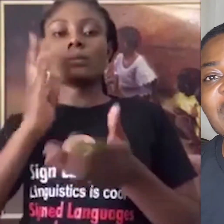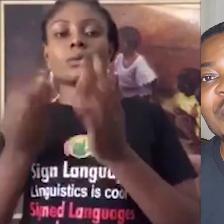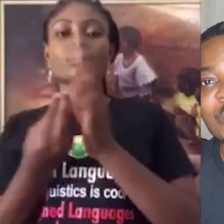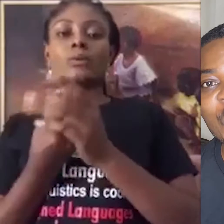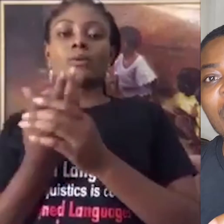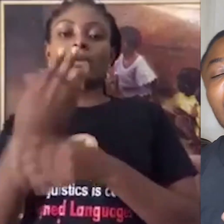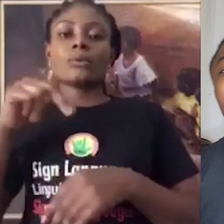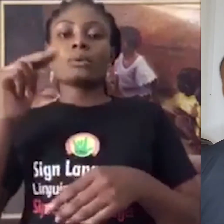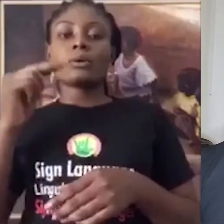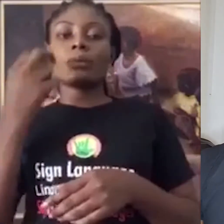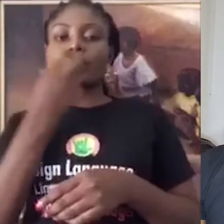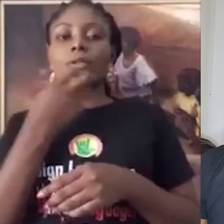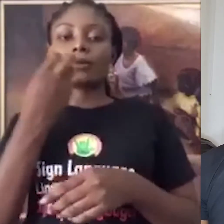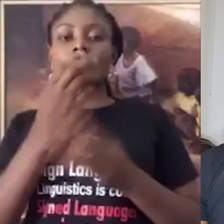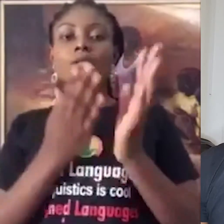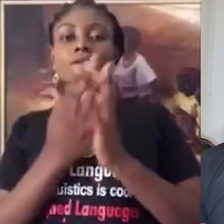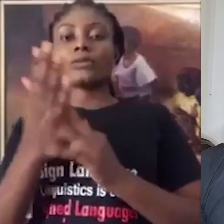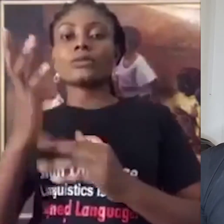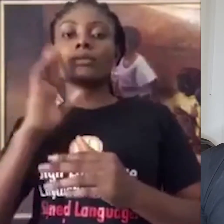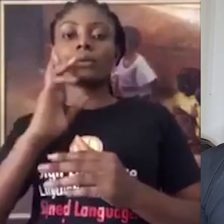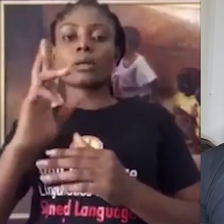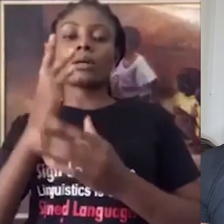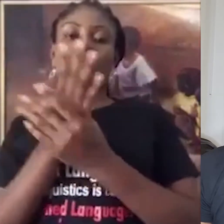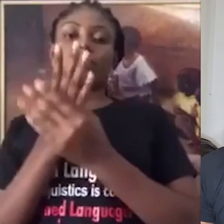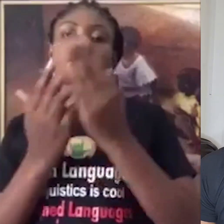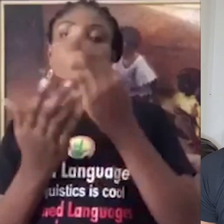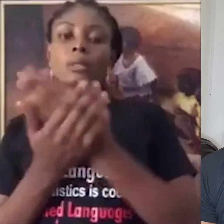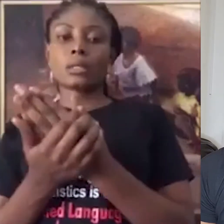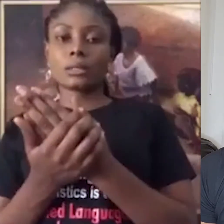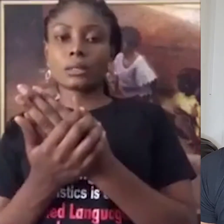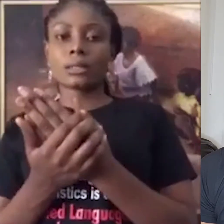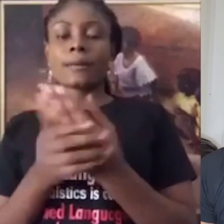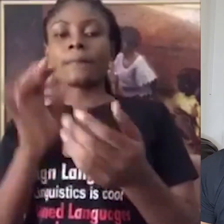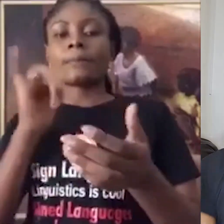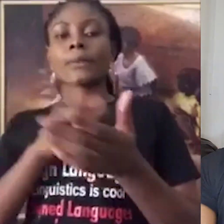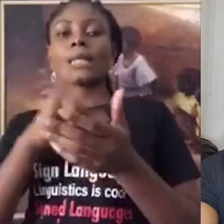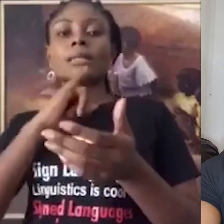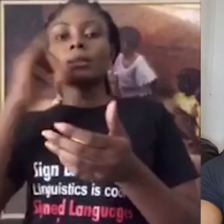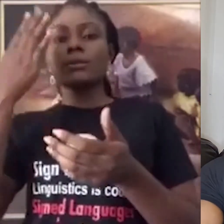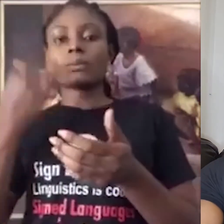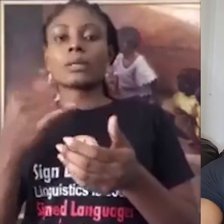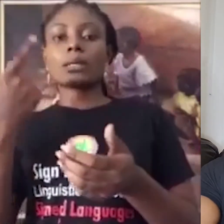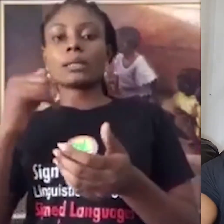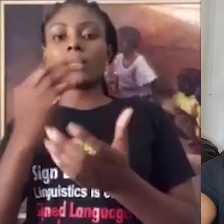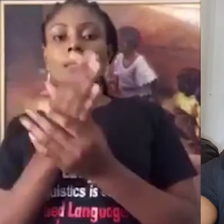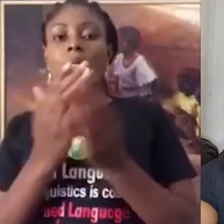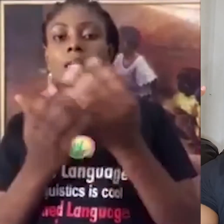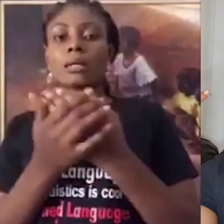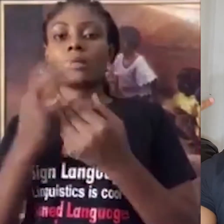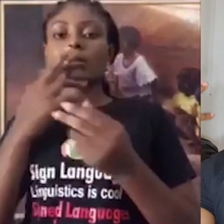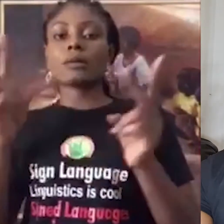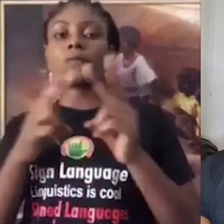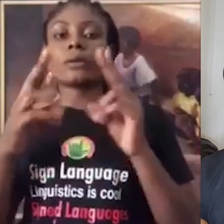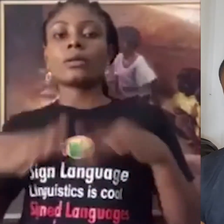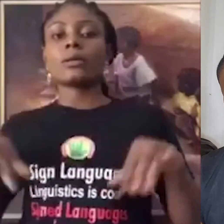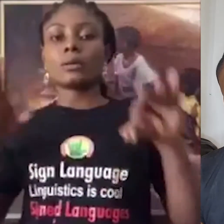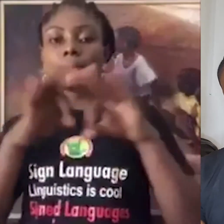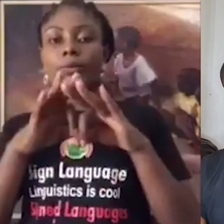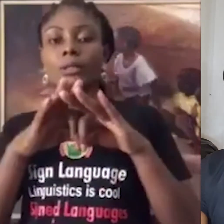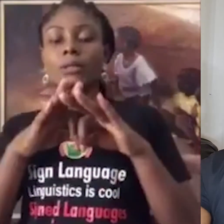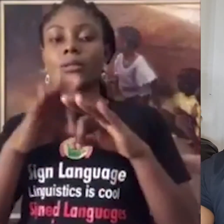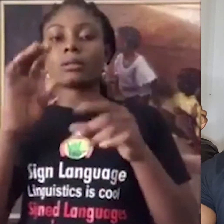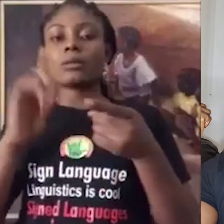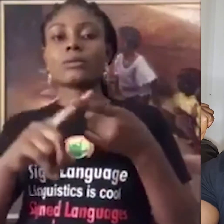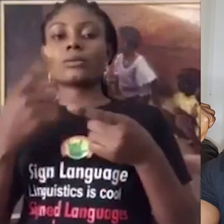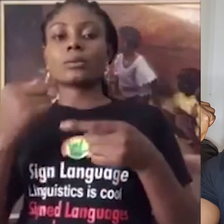to grow up speaking through her hands. And that is why the hands are so